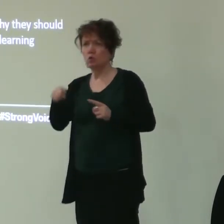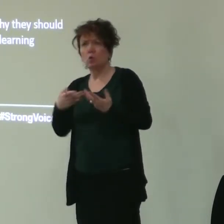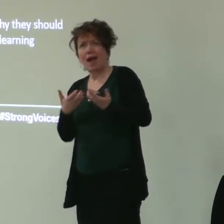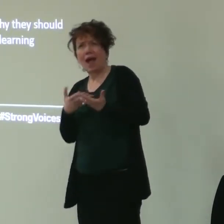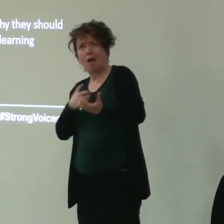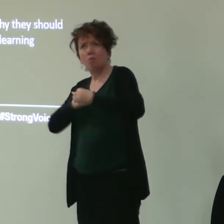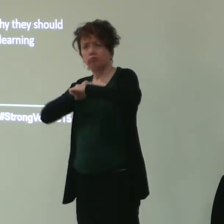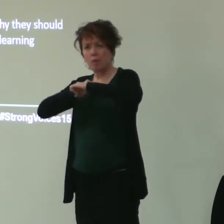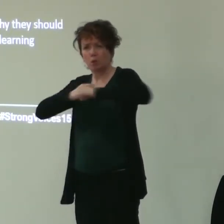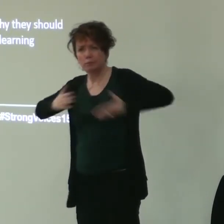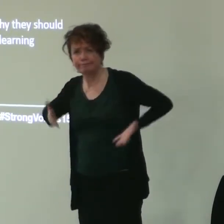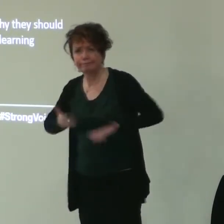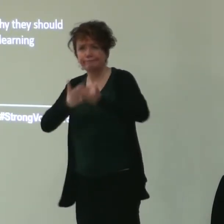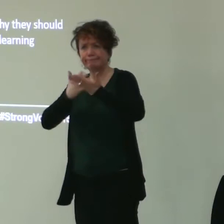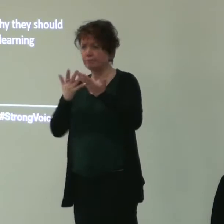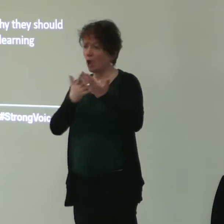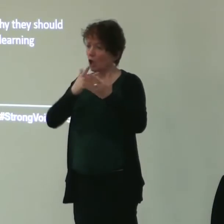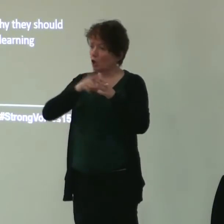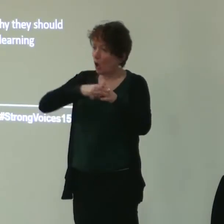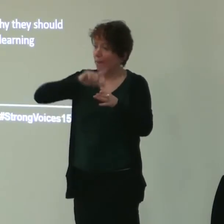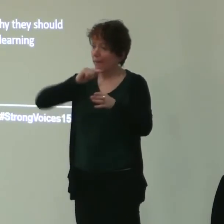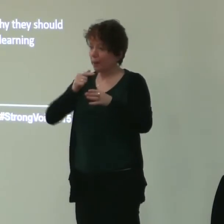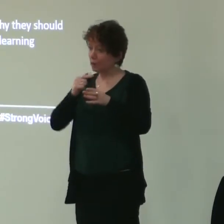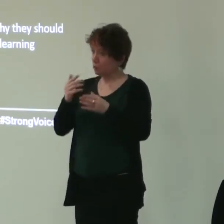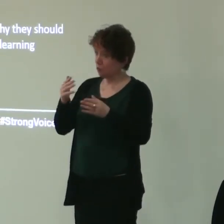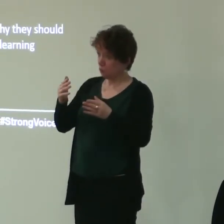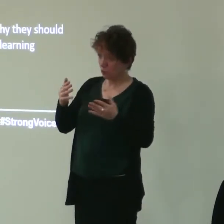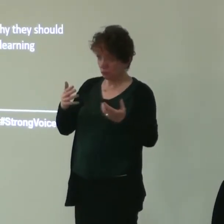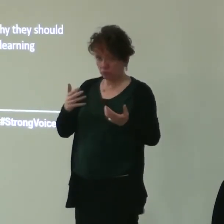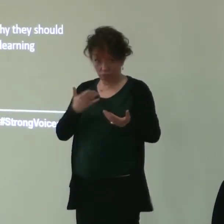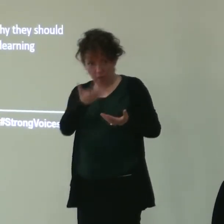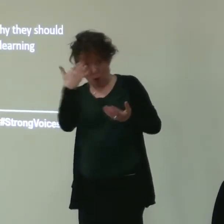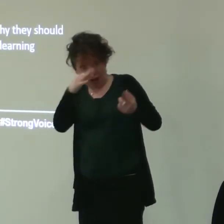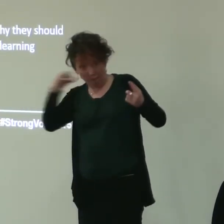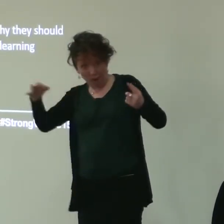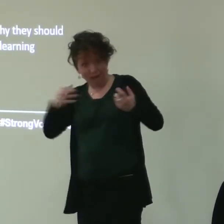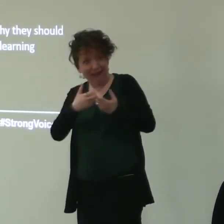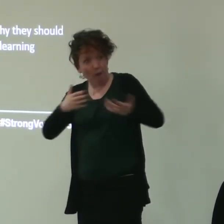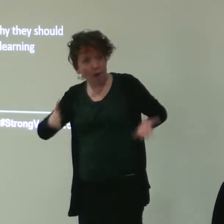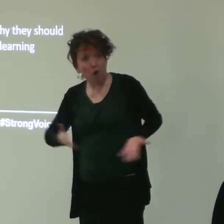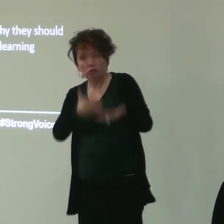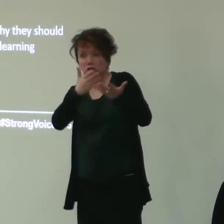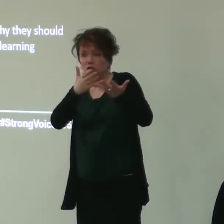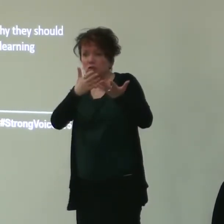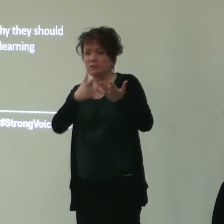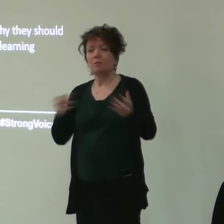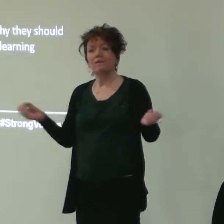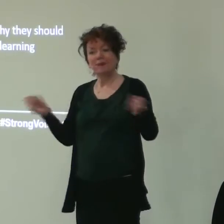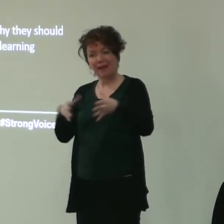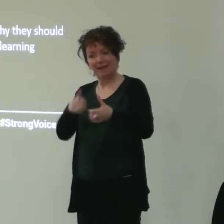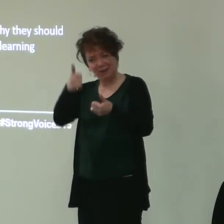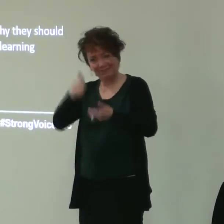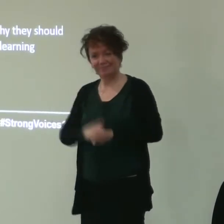and encourage and support young people to apply for these opportunities, and then we'll feed back again. Okay?